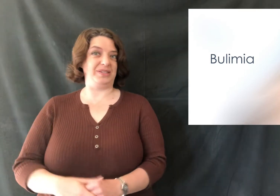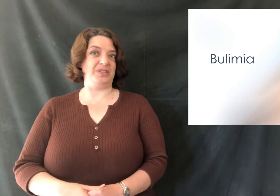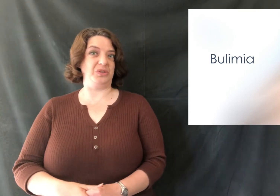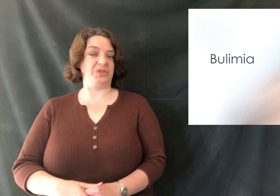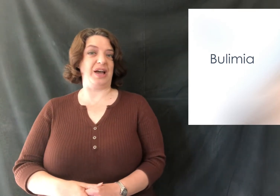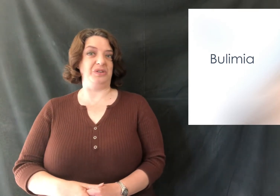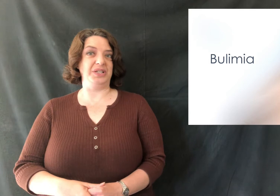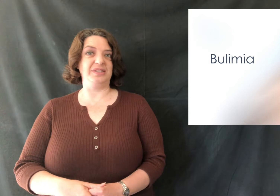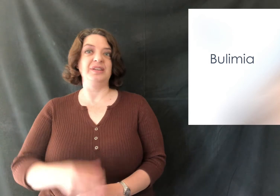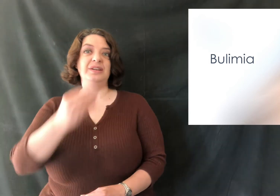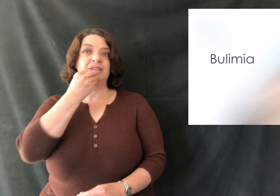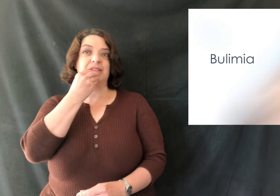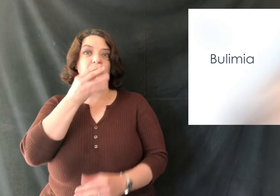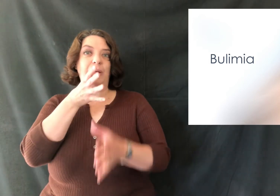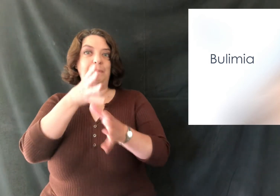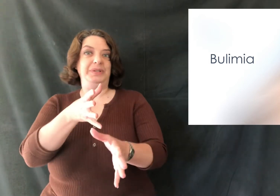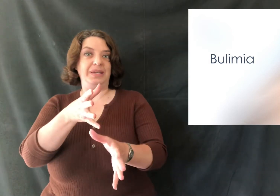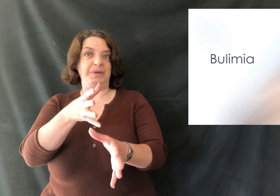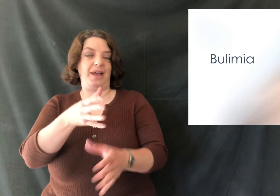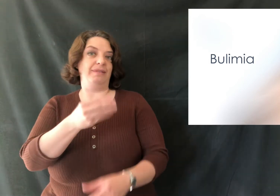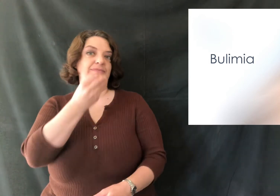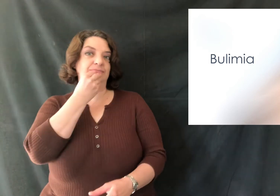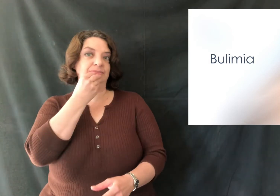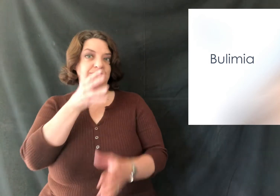those calories. So bulimia.